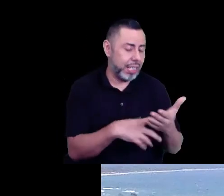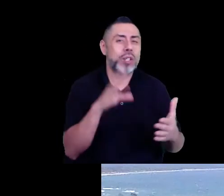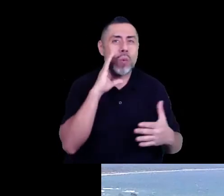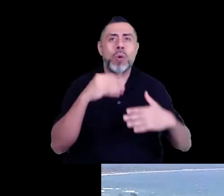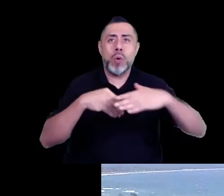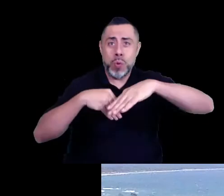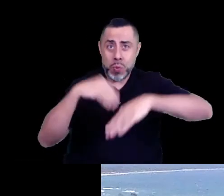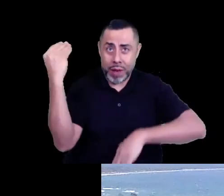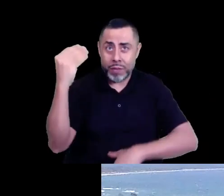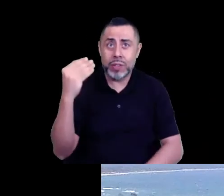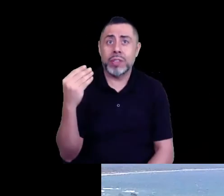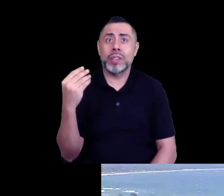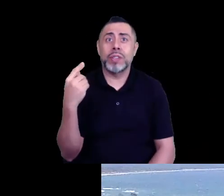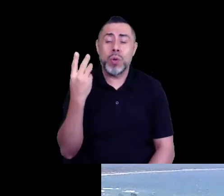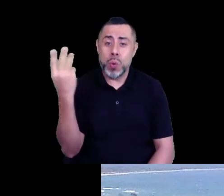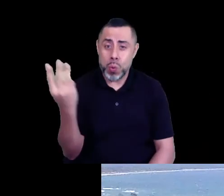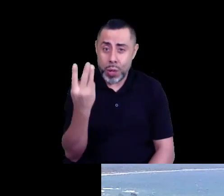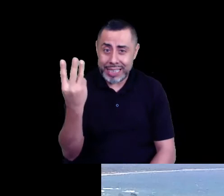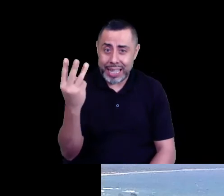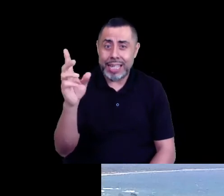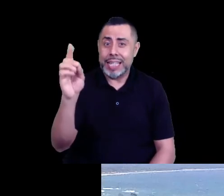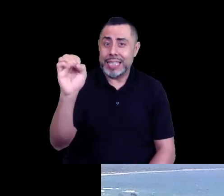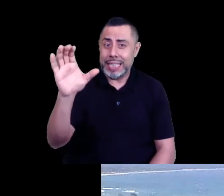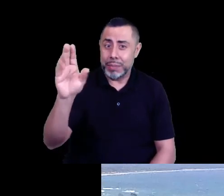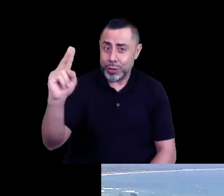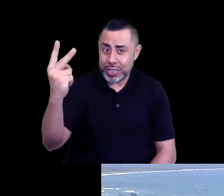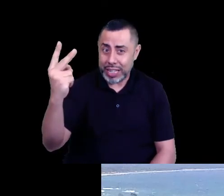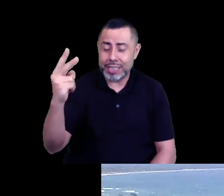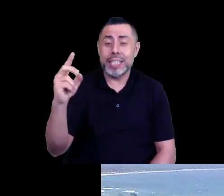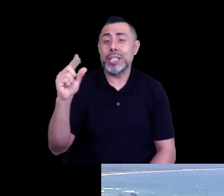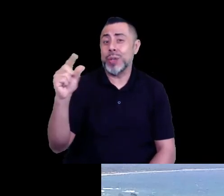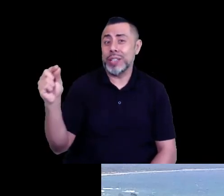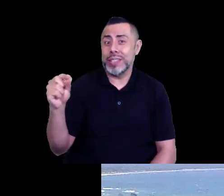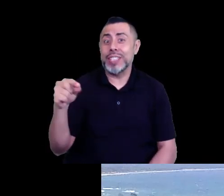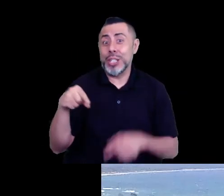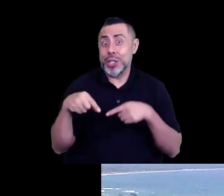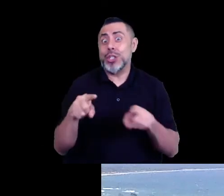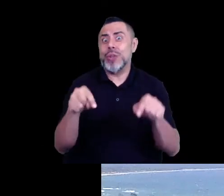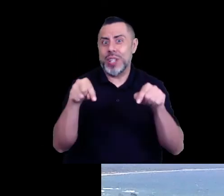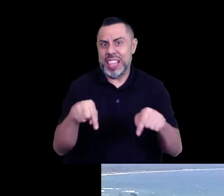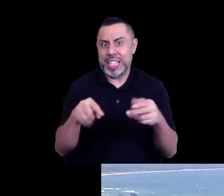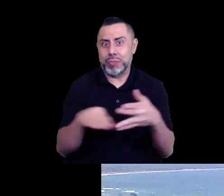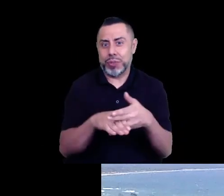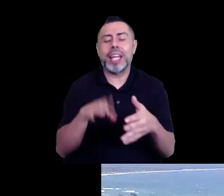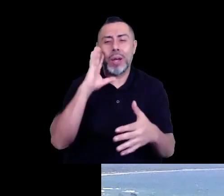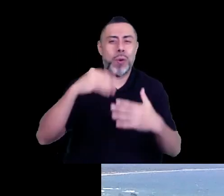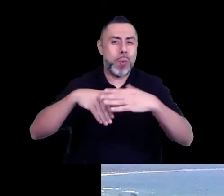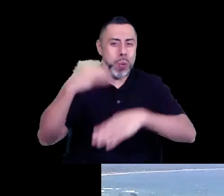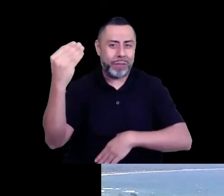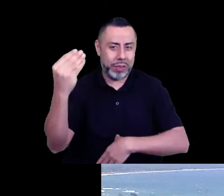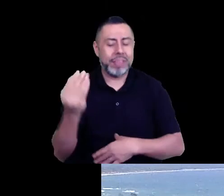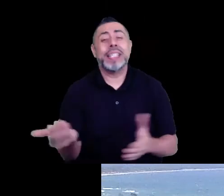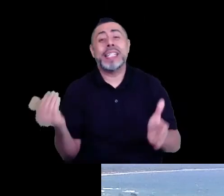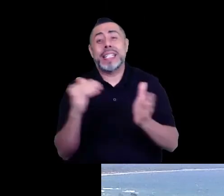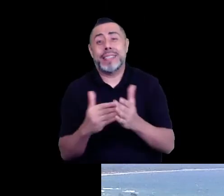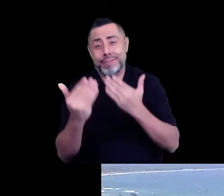this time during this commercial break. Thank you all for that. And of course, Julie Kaufman, thank you for that as well. You can also donate